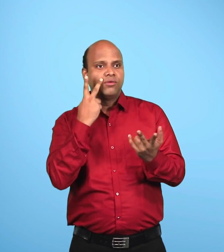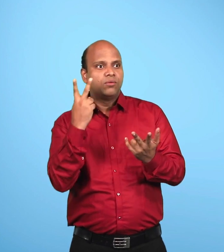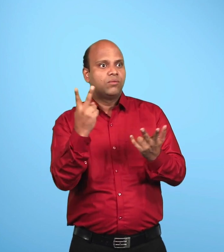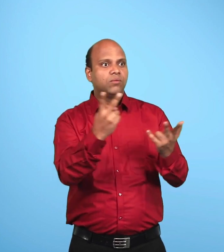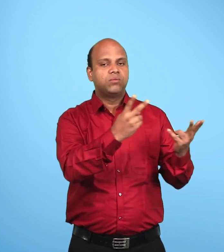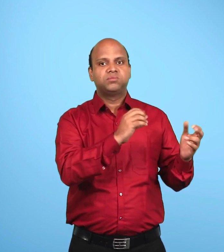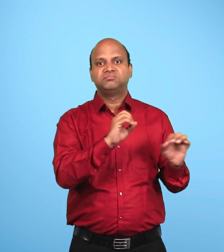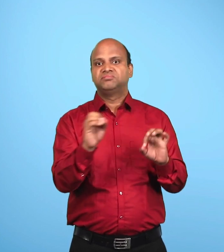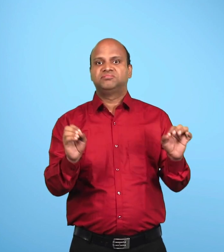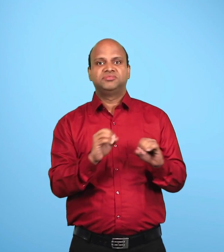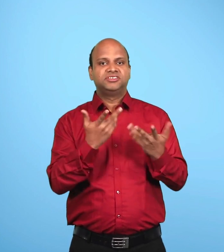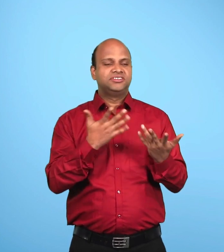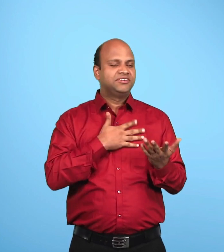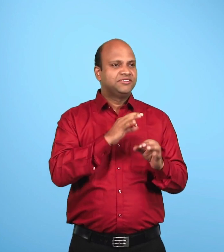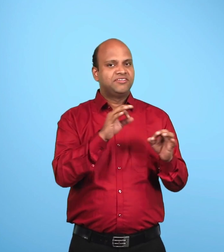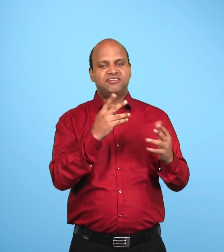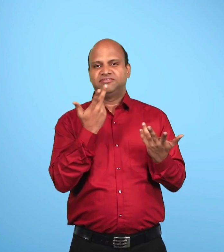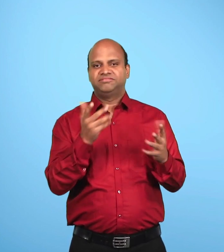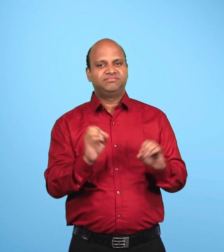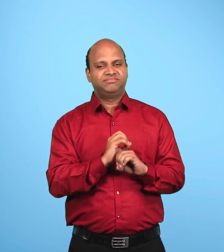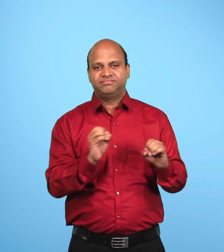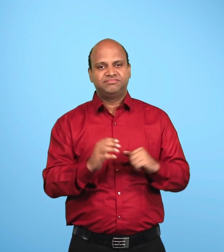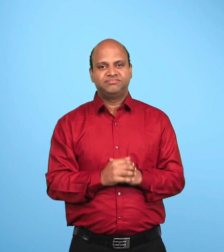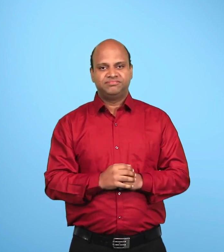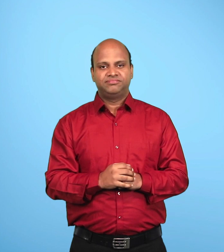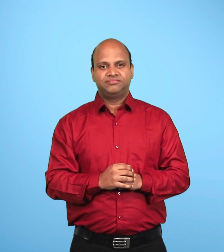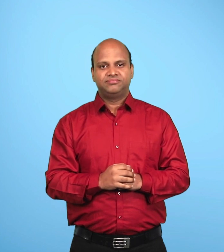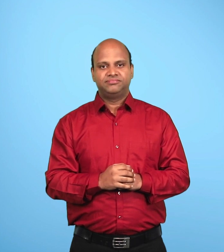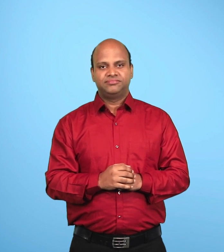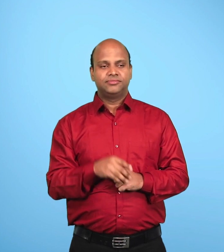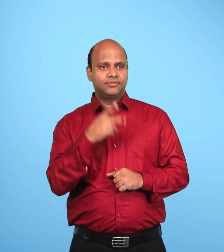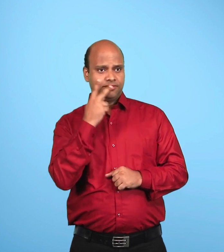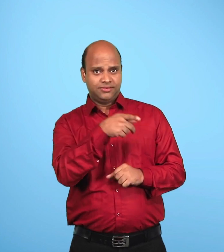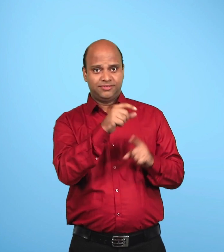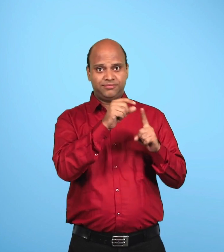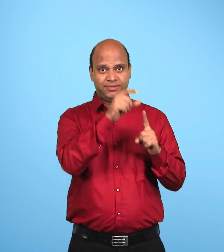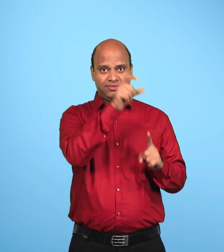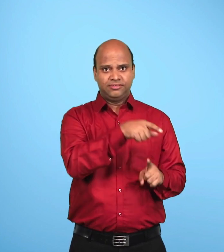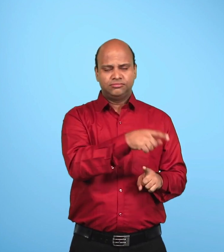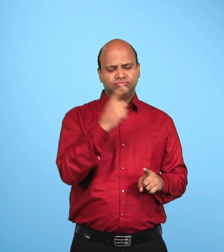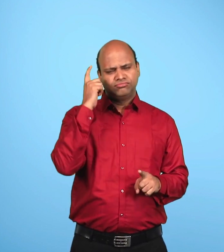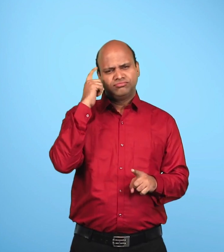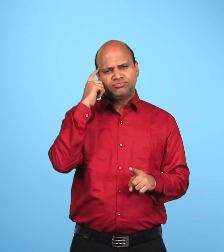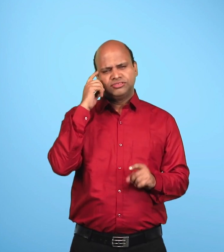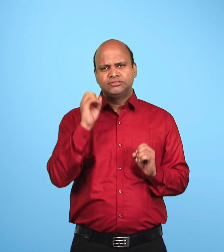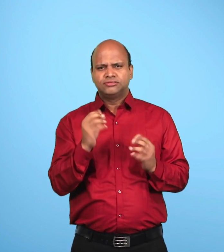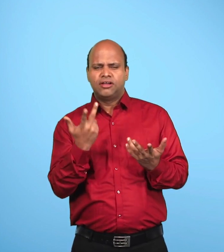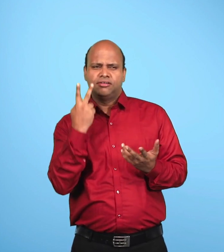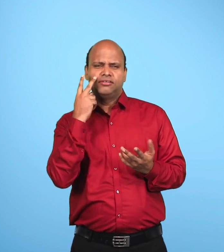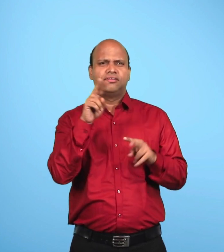he could think of that did not have living creatures of some kind or the other.